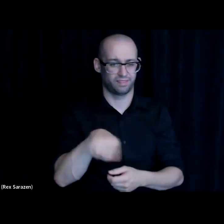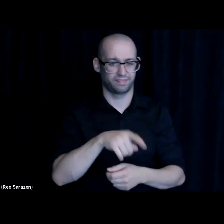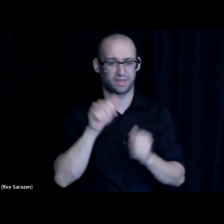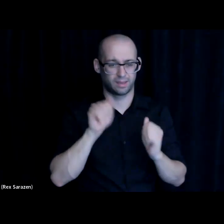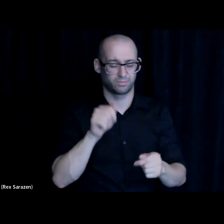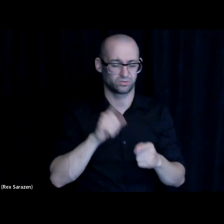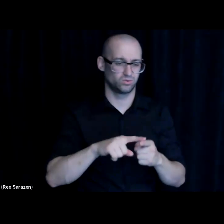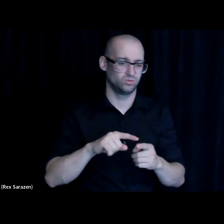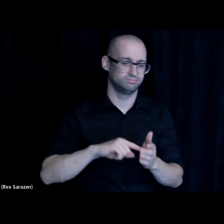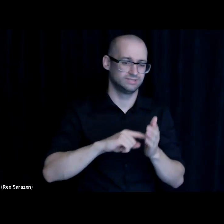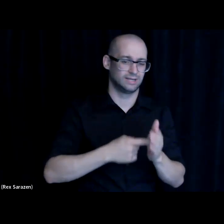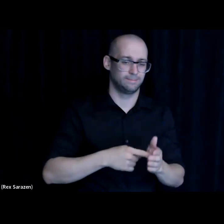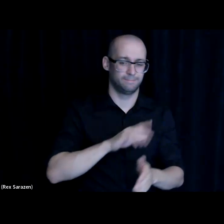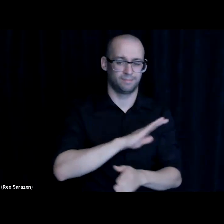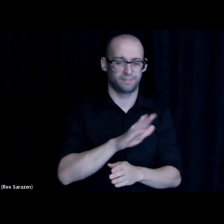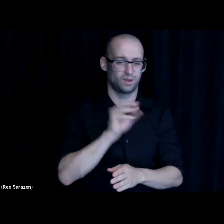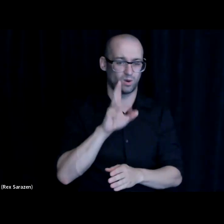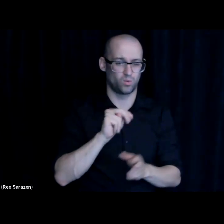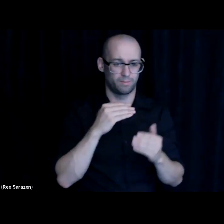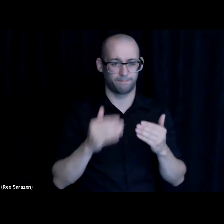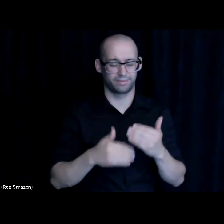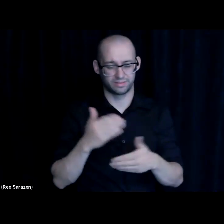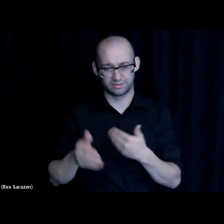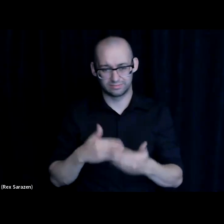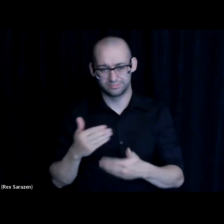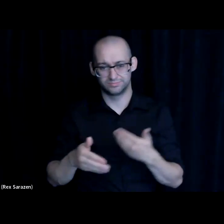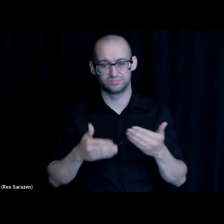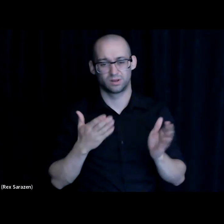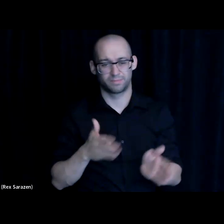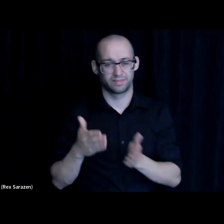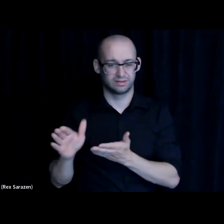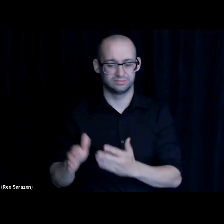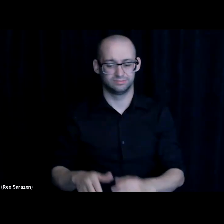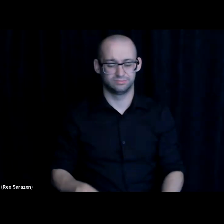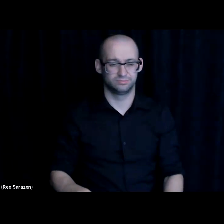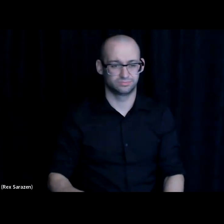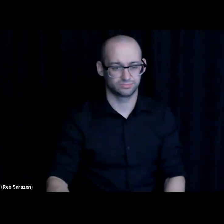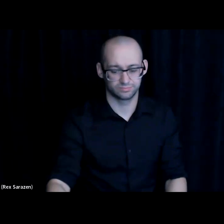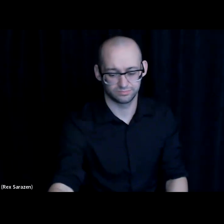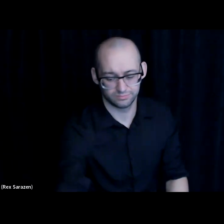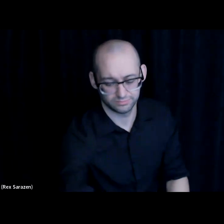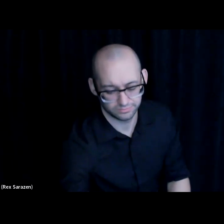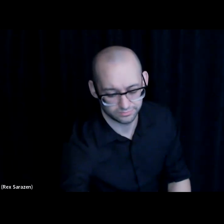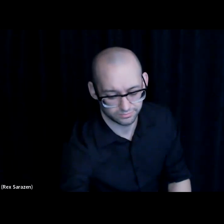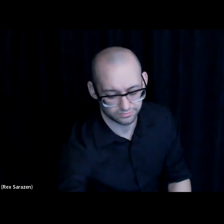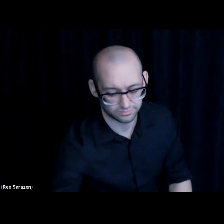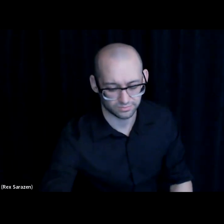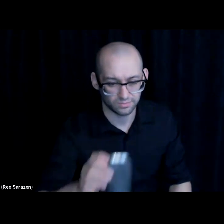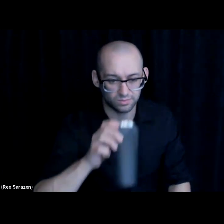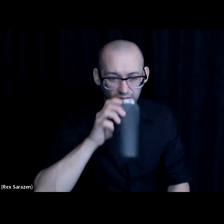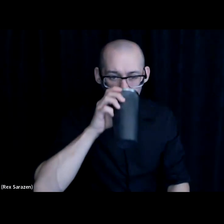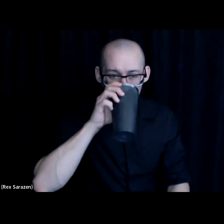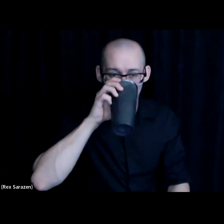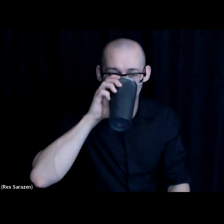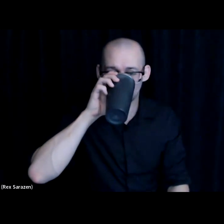particular lands grants that they have access points that were made available to the